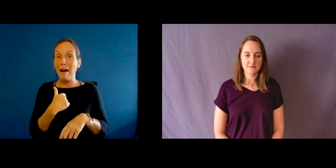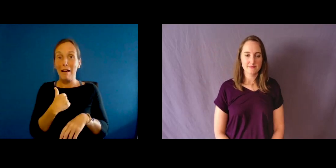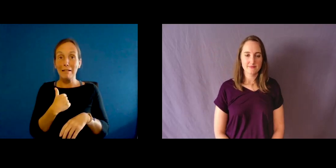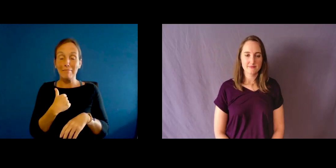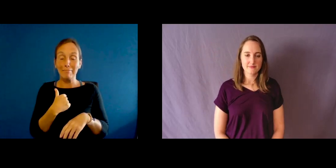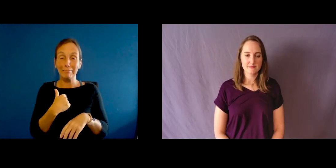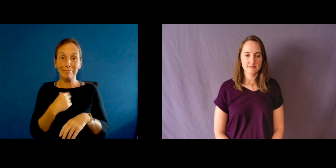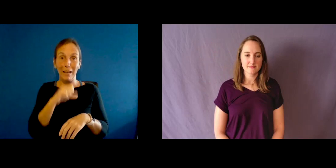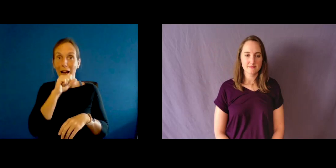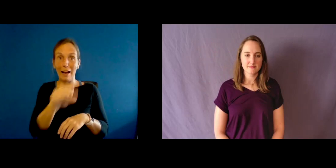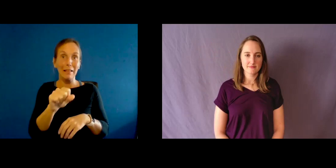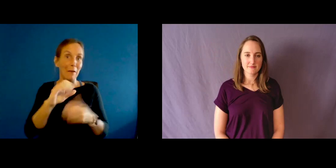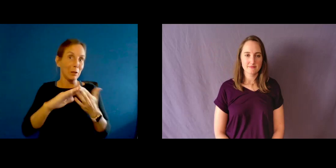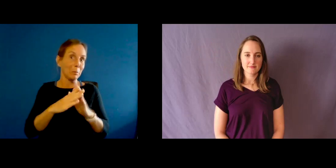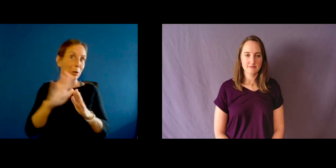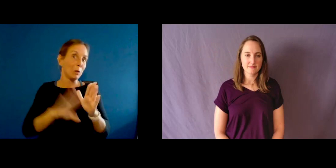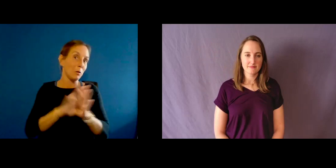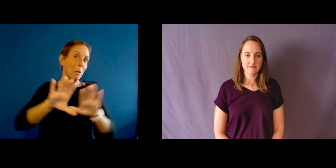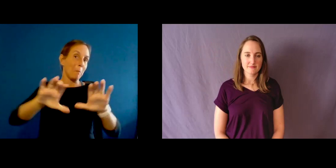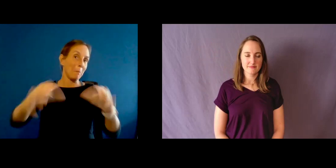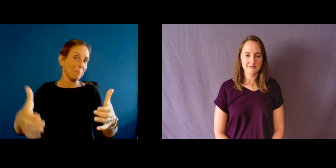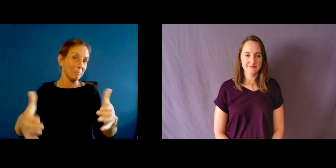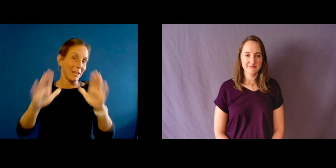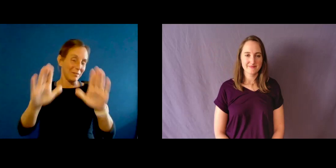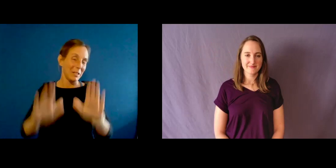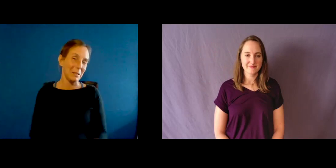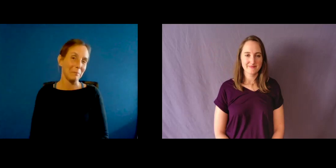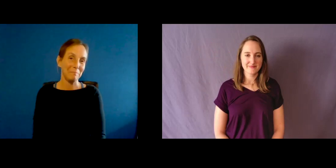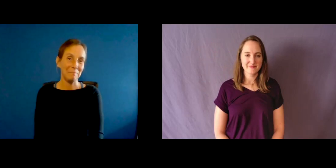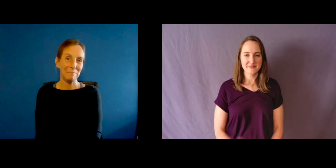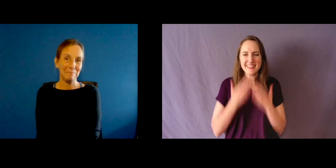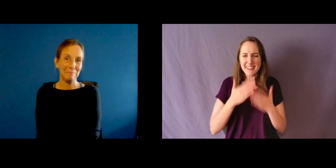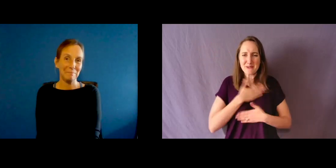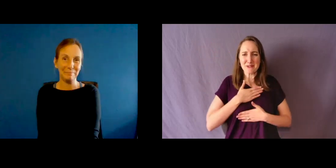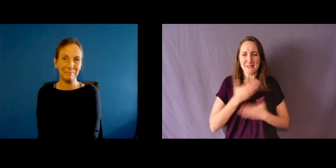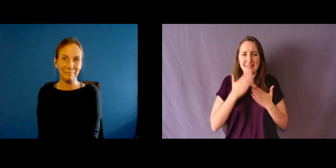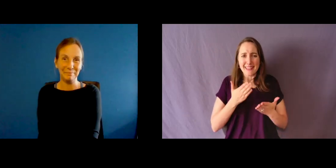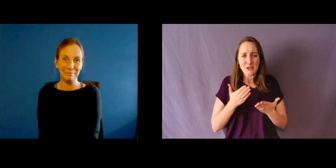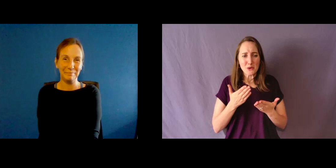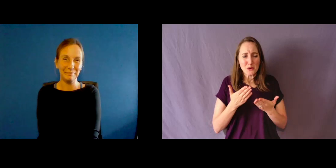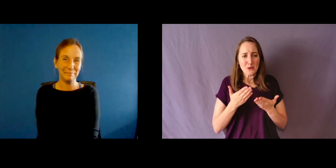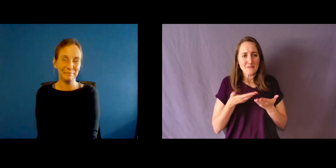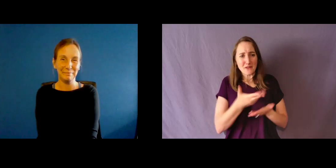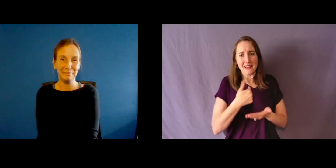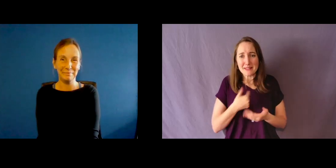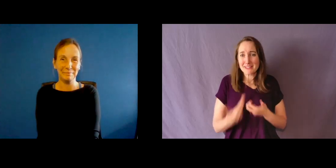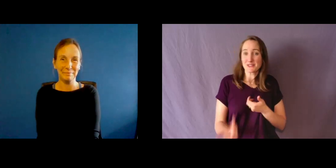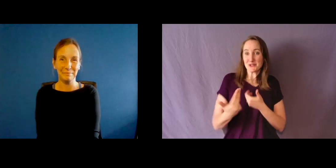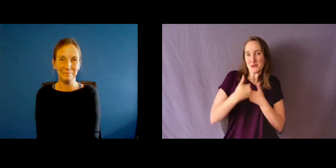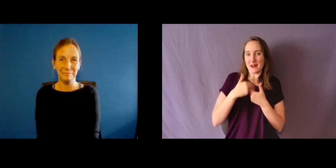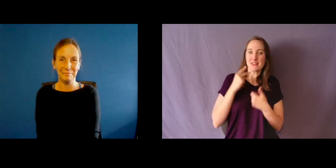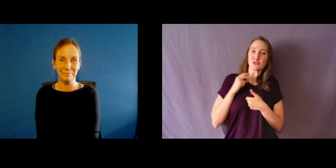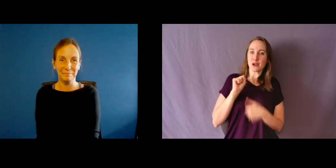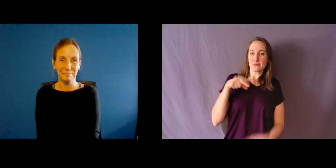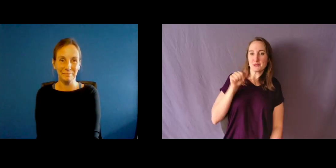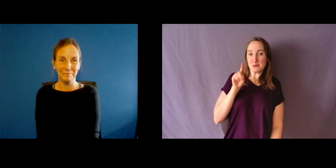I love the community that you're developing. It's fantastic. Thank you. I really appreciate that. And thank you so much for having me and joining the Stripe Squad. I'm